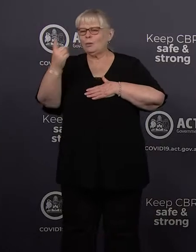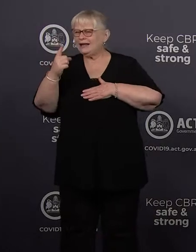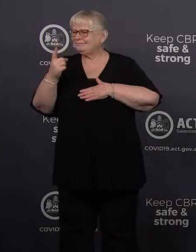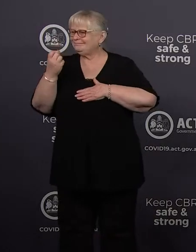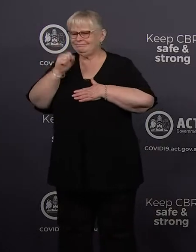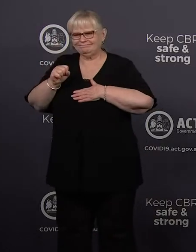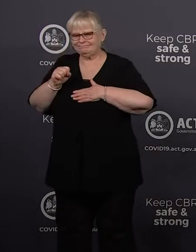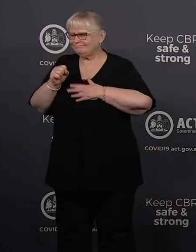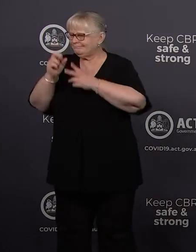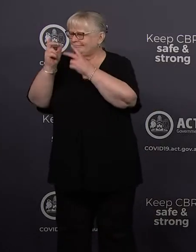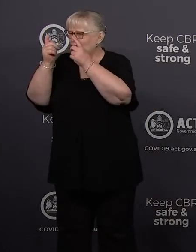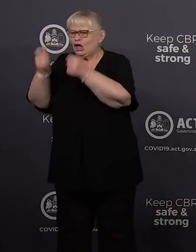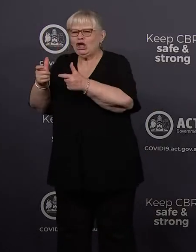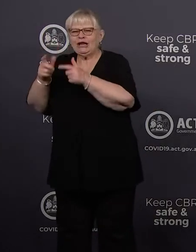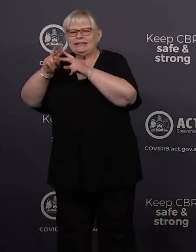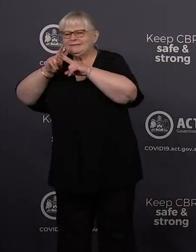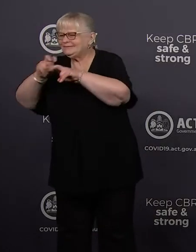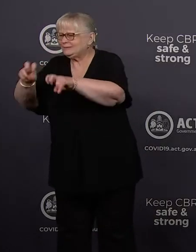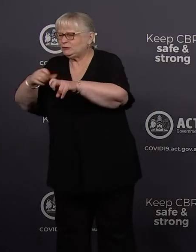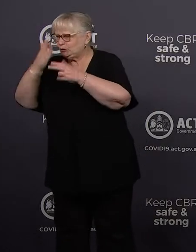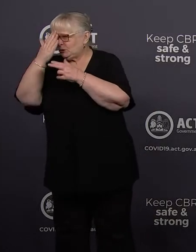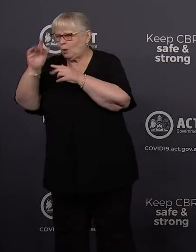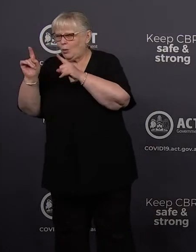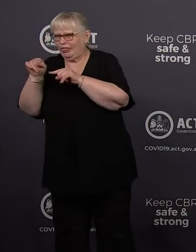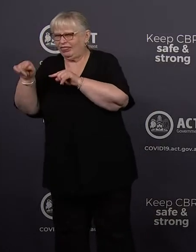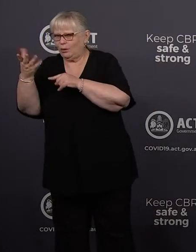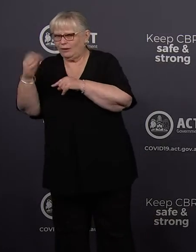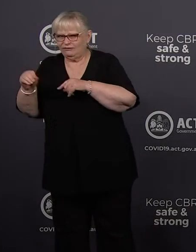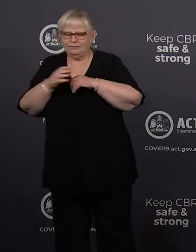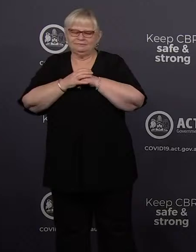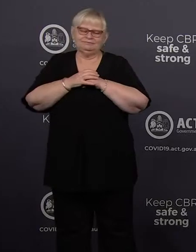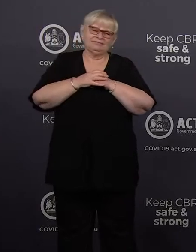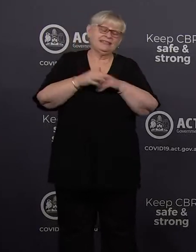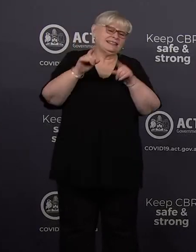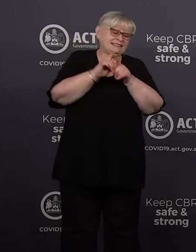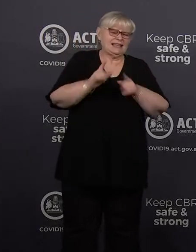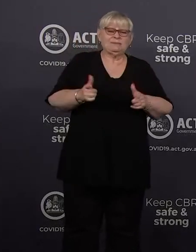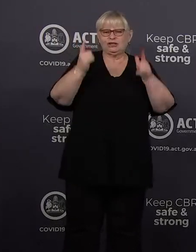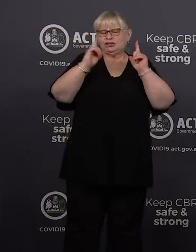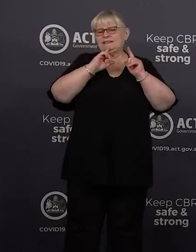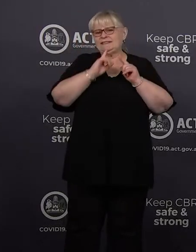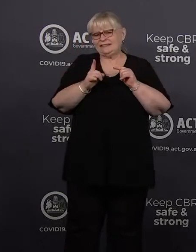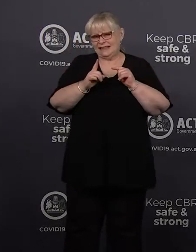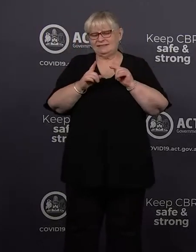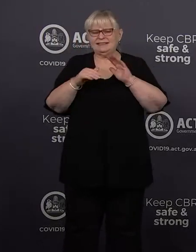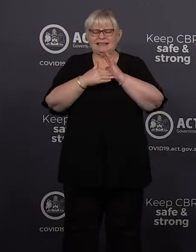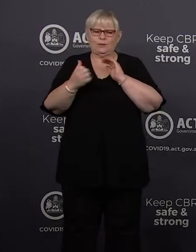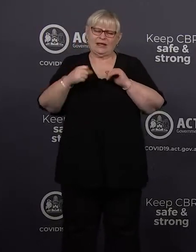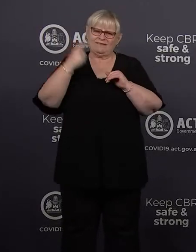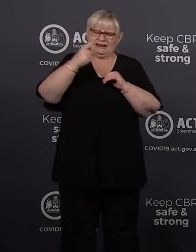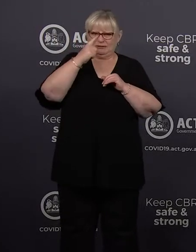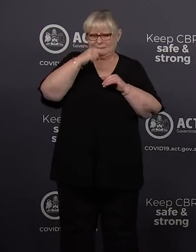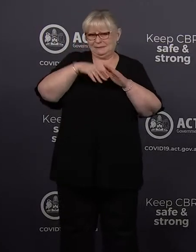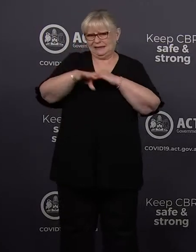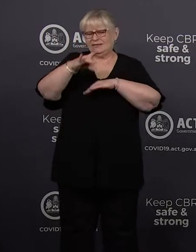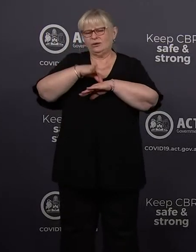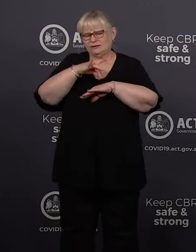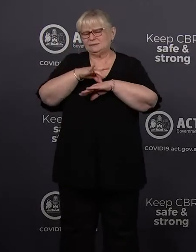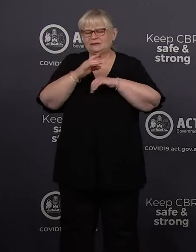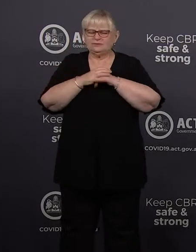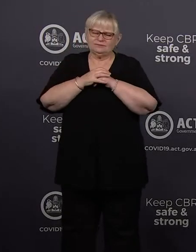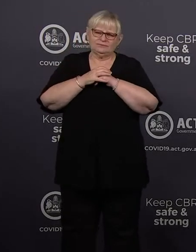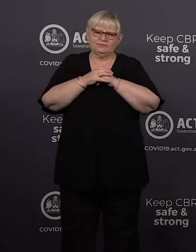under early investigation. And sadly, as the Chief has mentioned, we now have 11 people in our